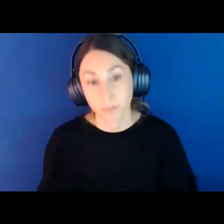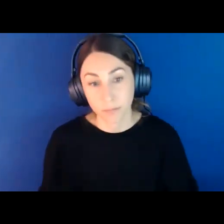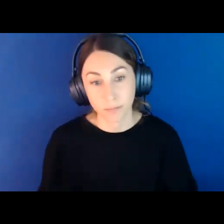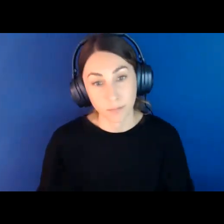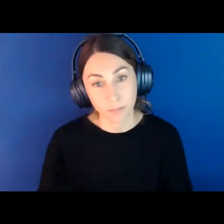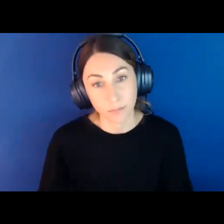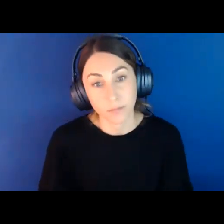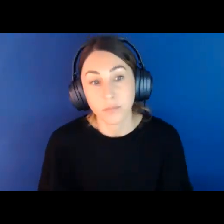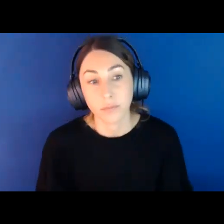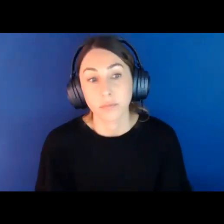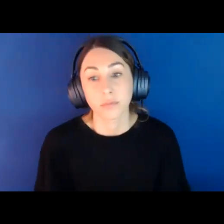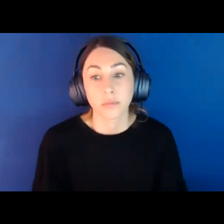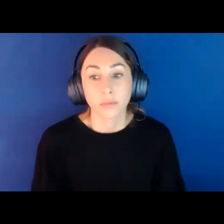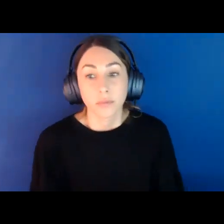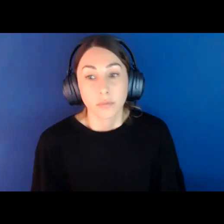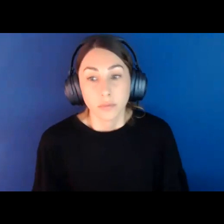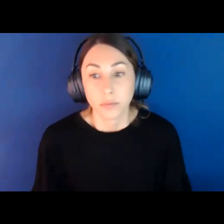slide, please.